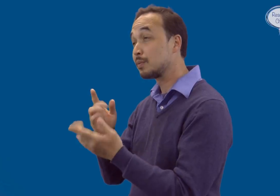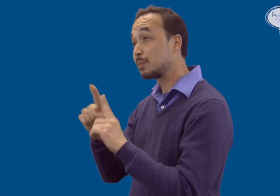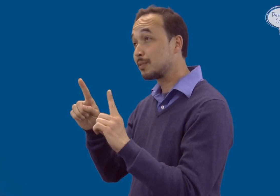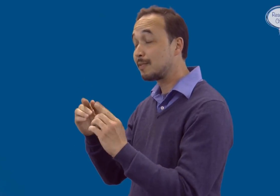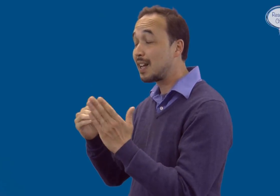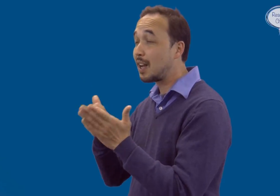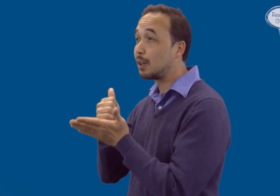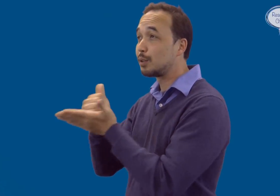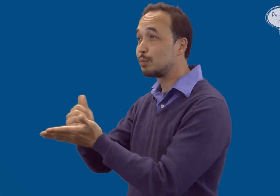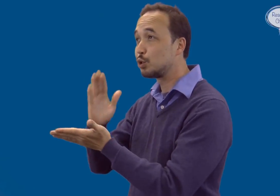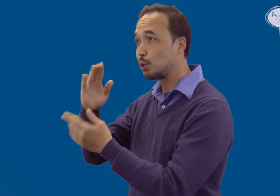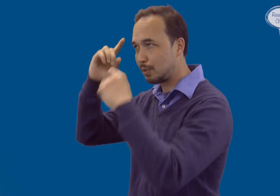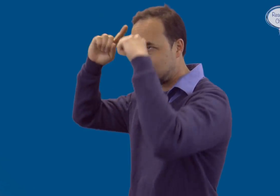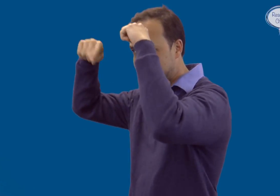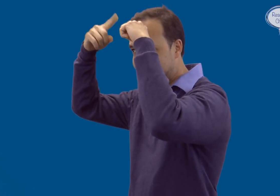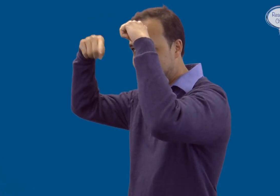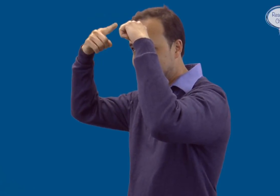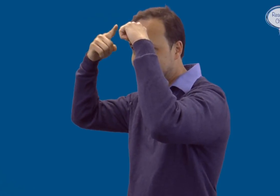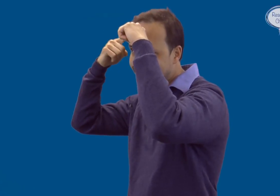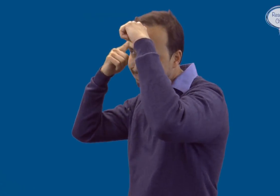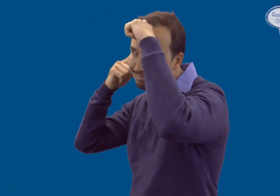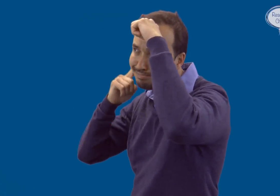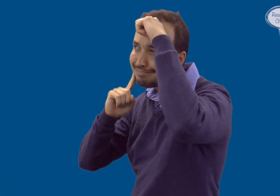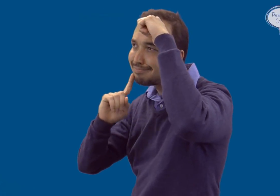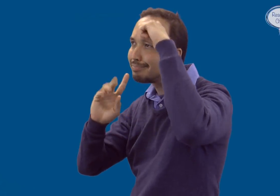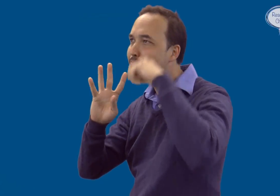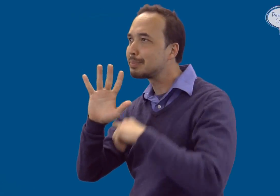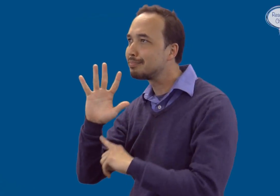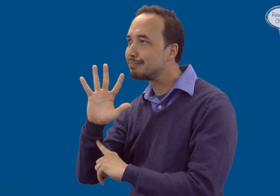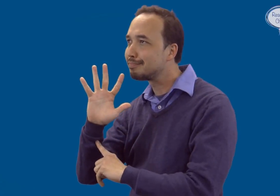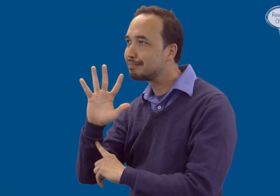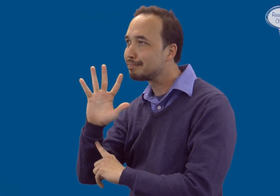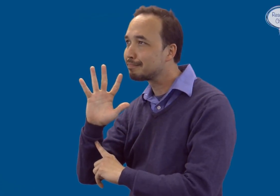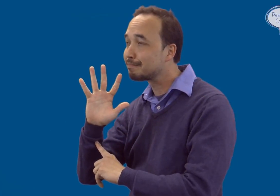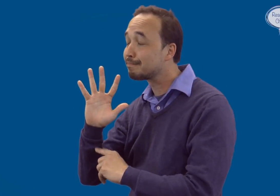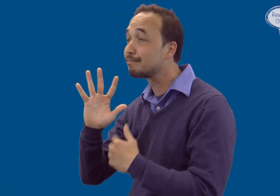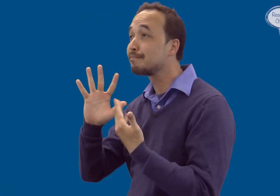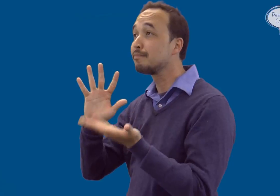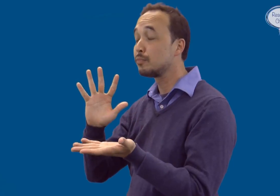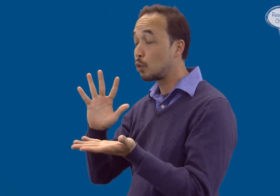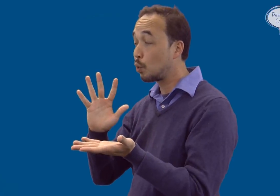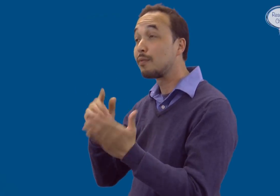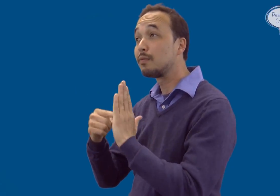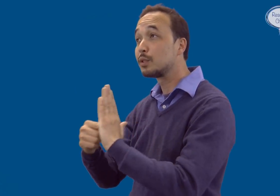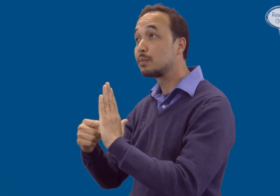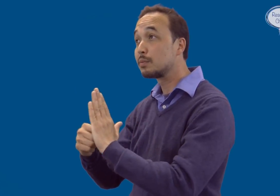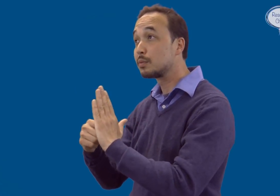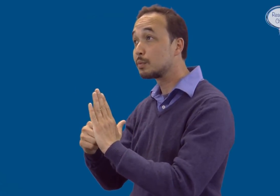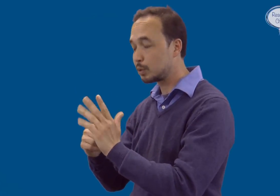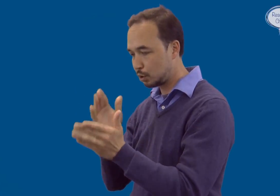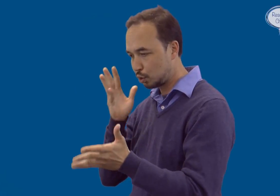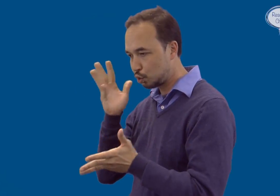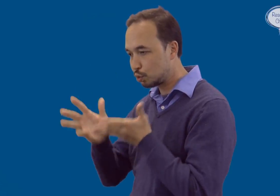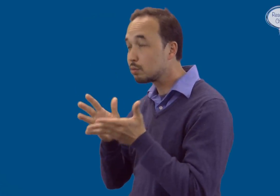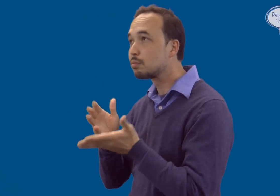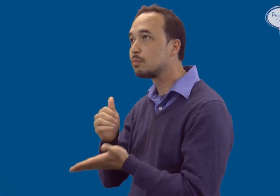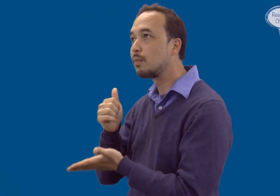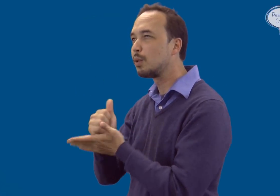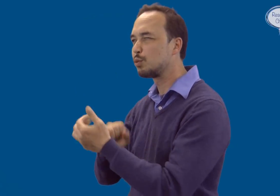several functions, but essentially they help you get thoughts from your brain and out your mouth. So, for